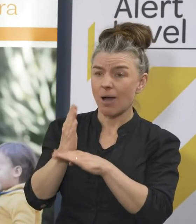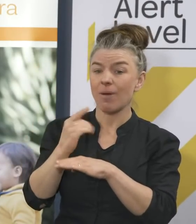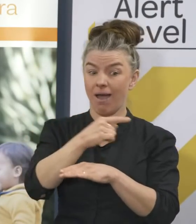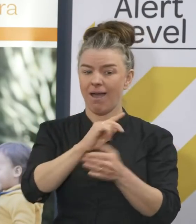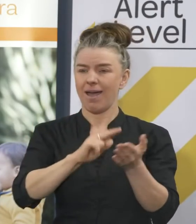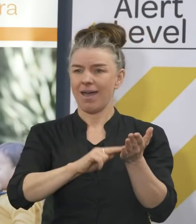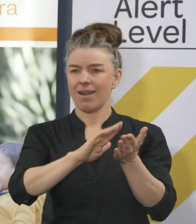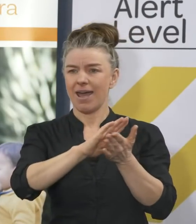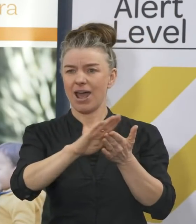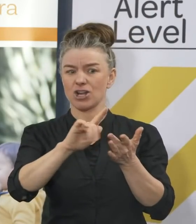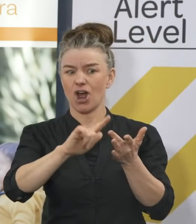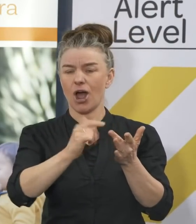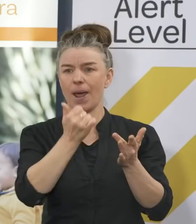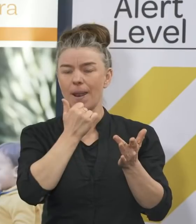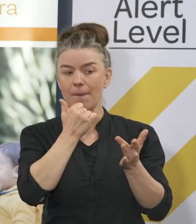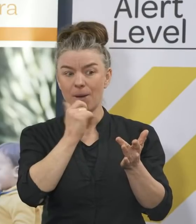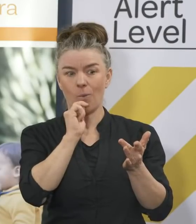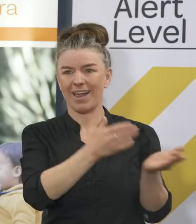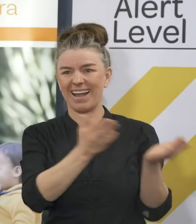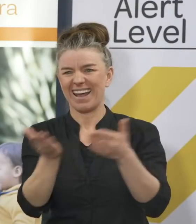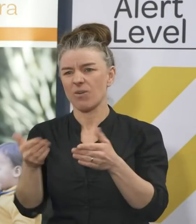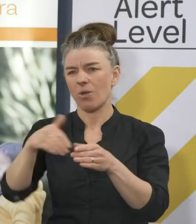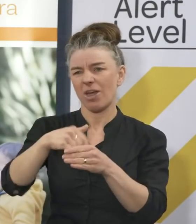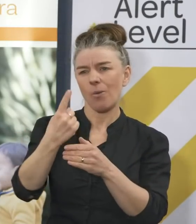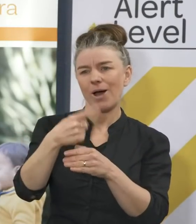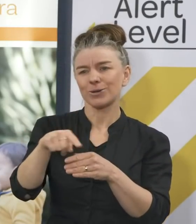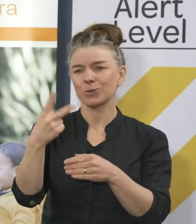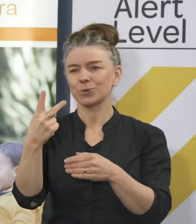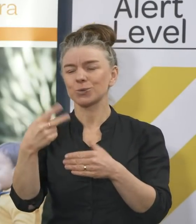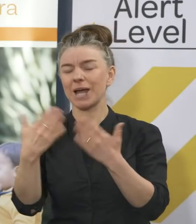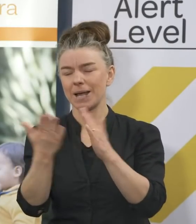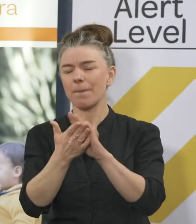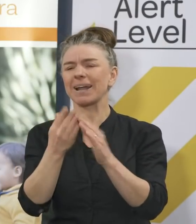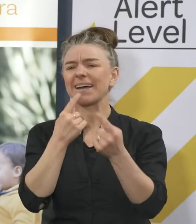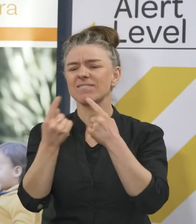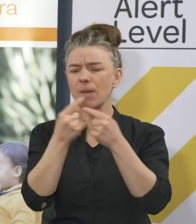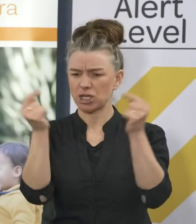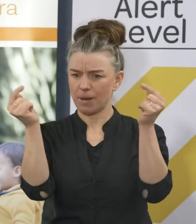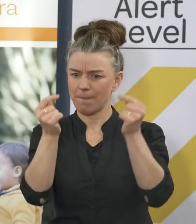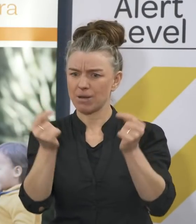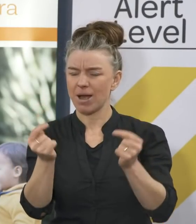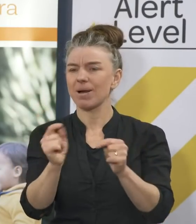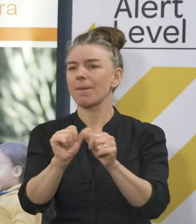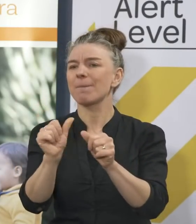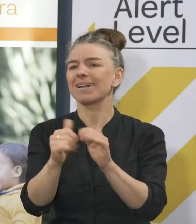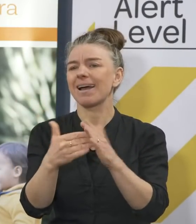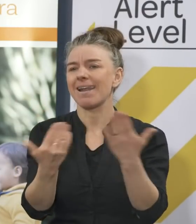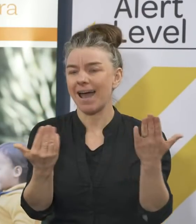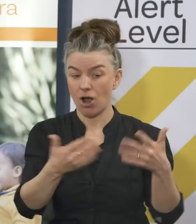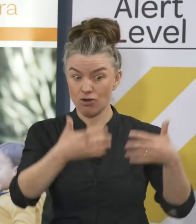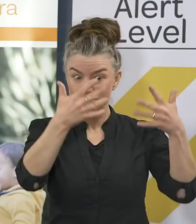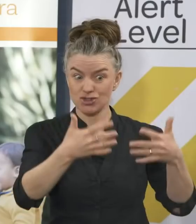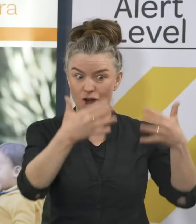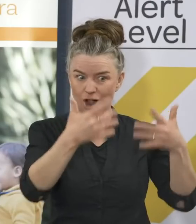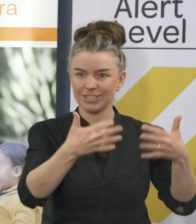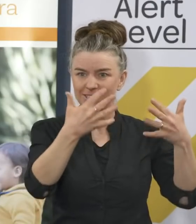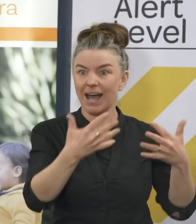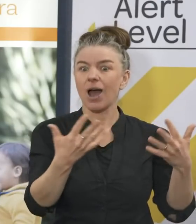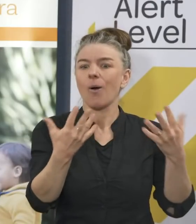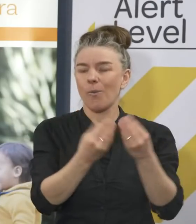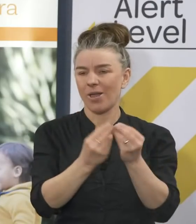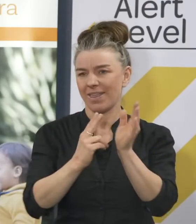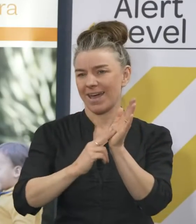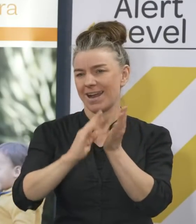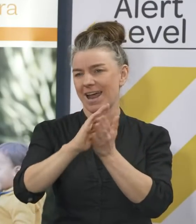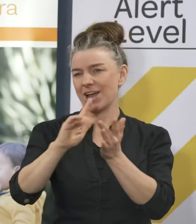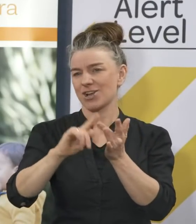an NHI within a day or two. So I'm really pleased that our team has been able to put that process in place.